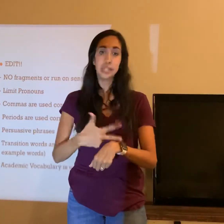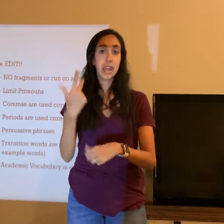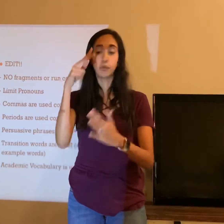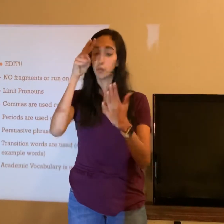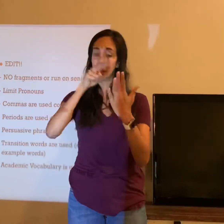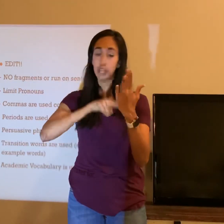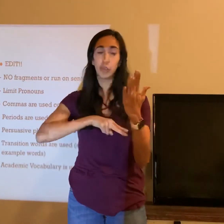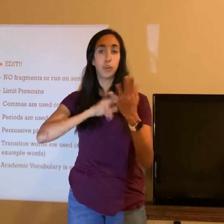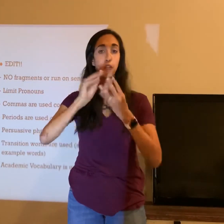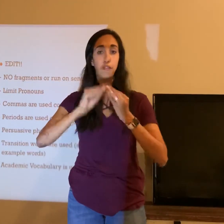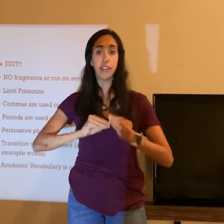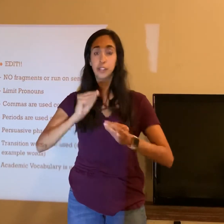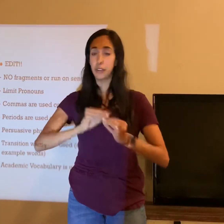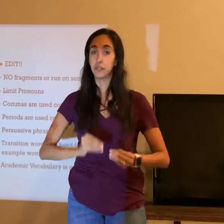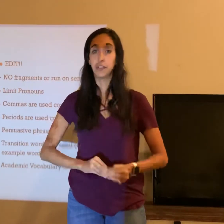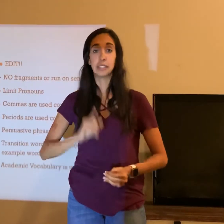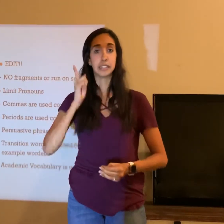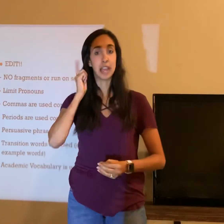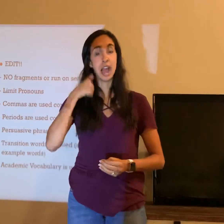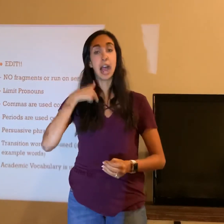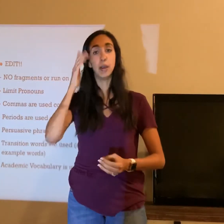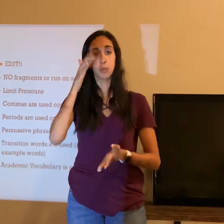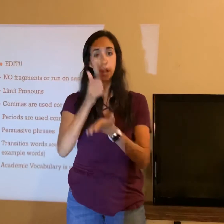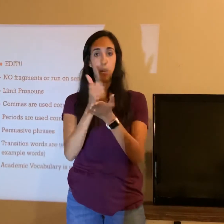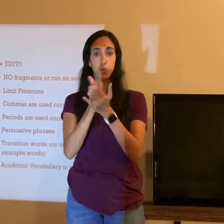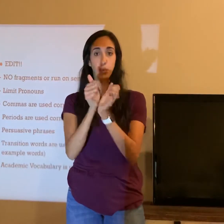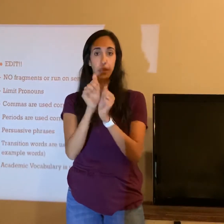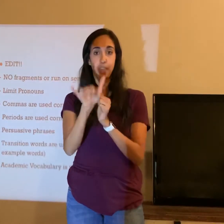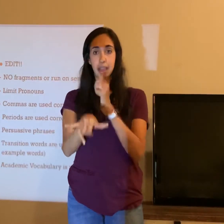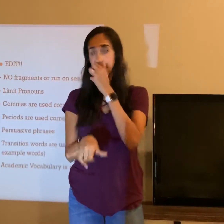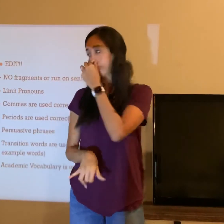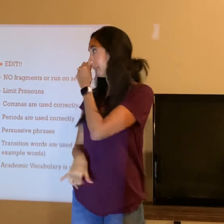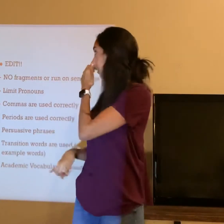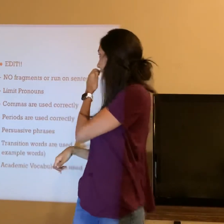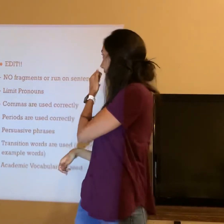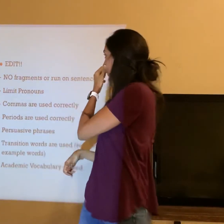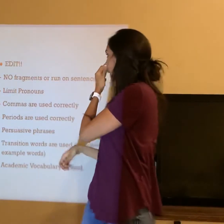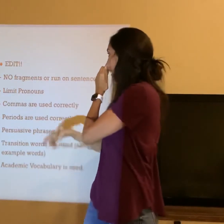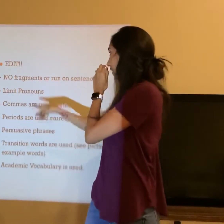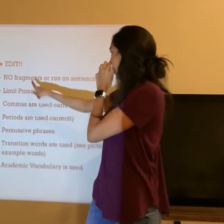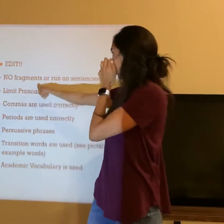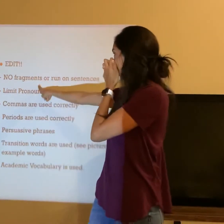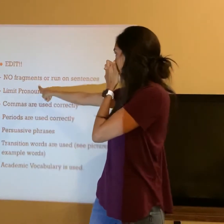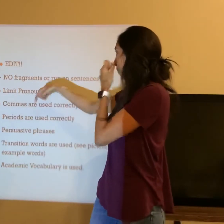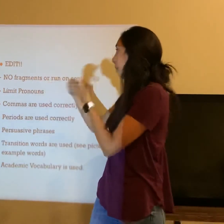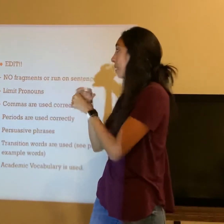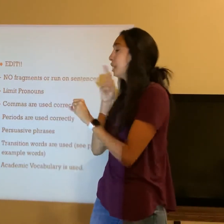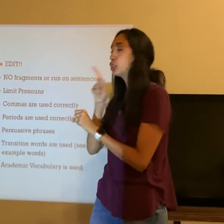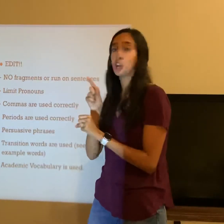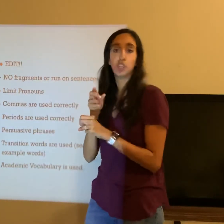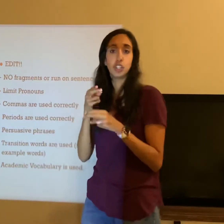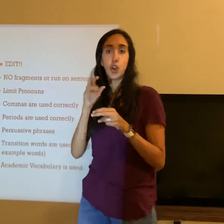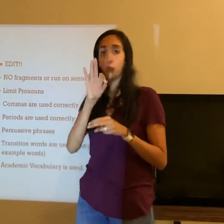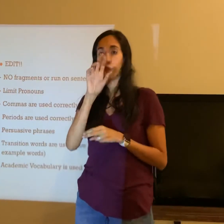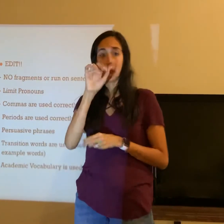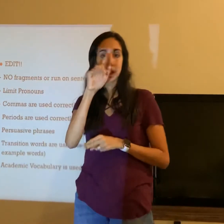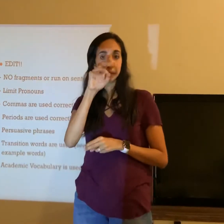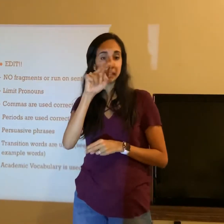times. Read through, fix, and I will help you with that, okay? So make sure there's no